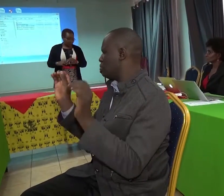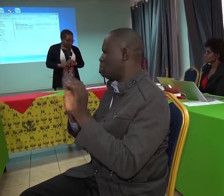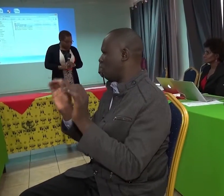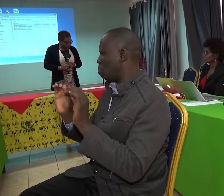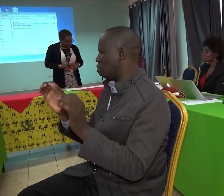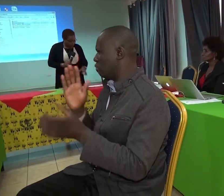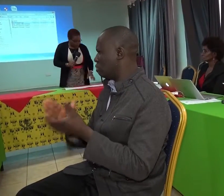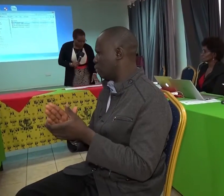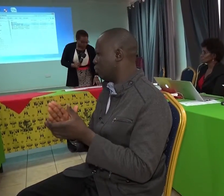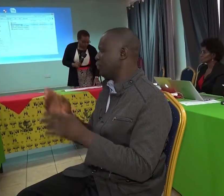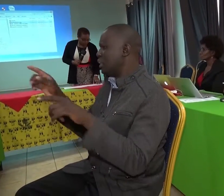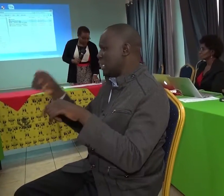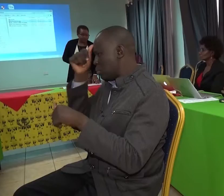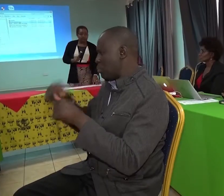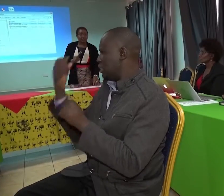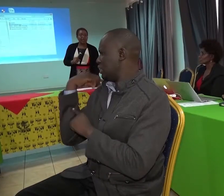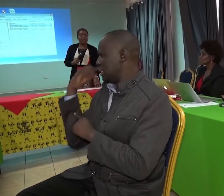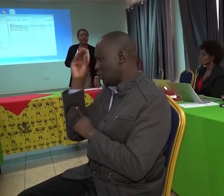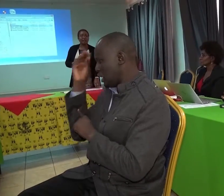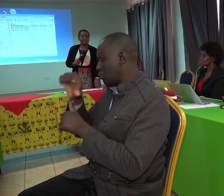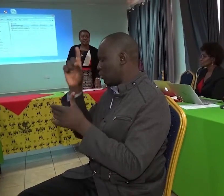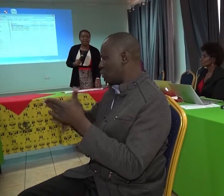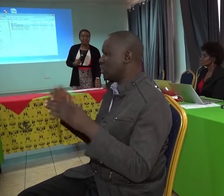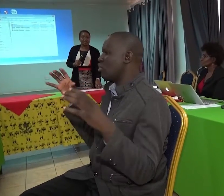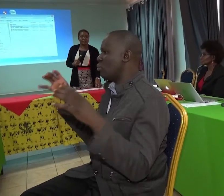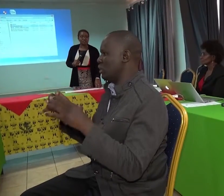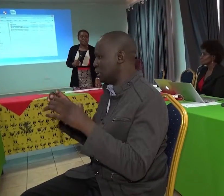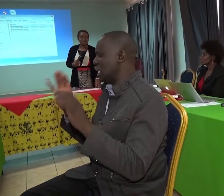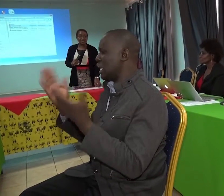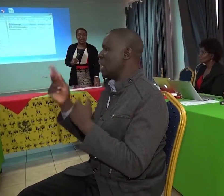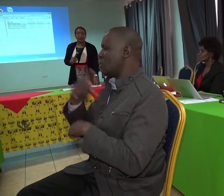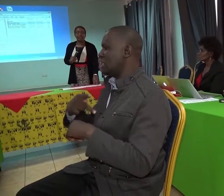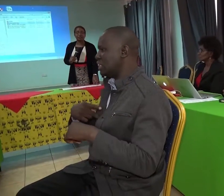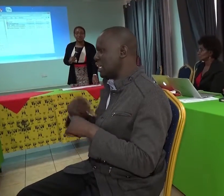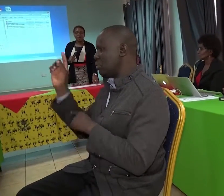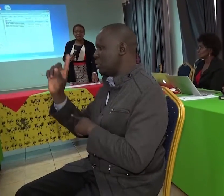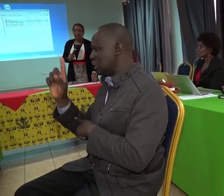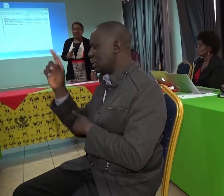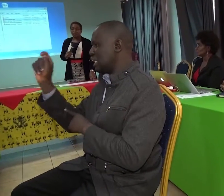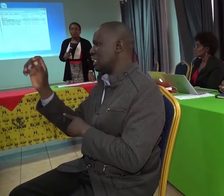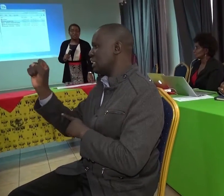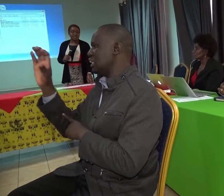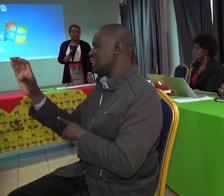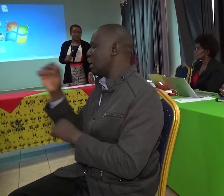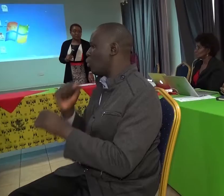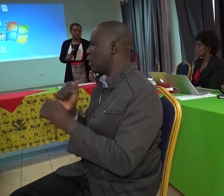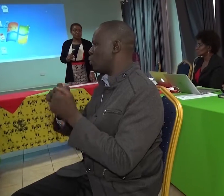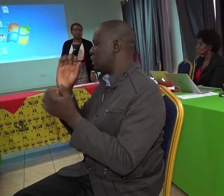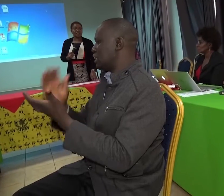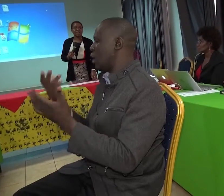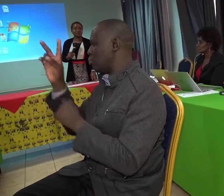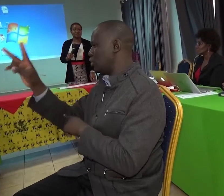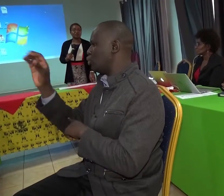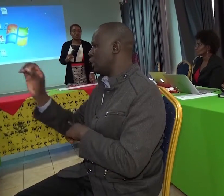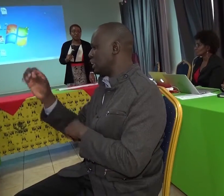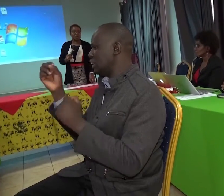learned about the communities and how KISE, the ministry, TSC are working together with some 20 secondary schools to